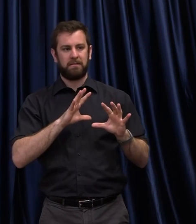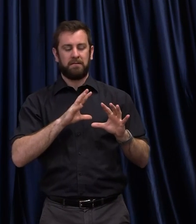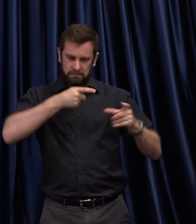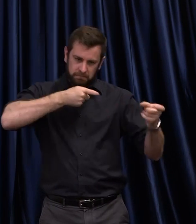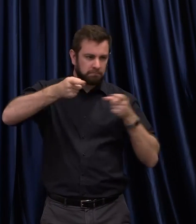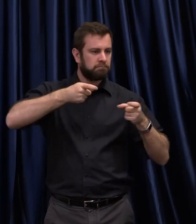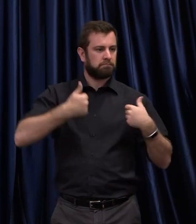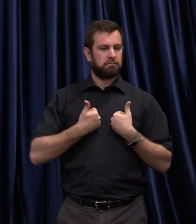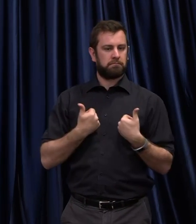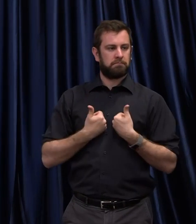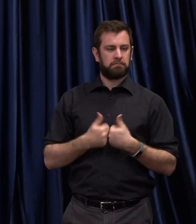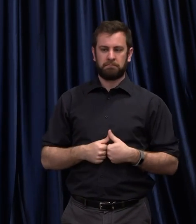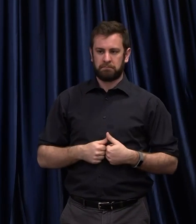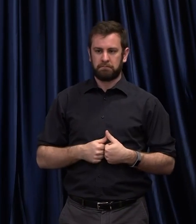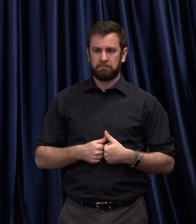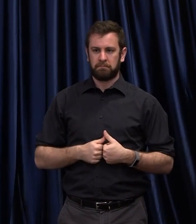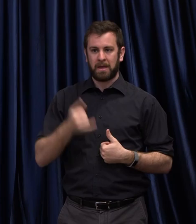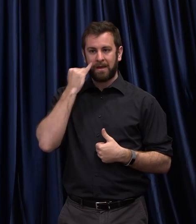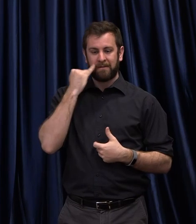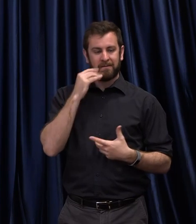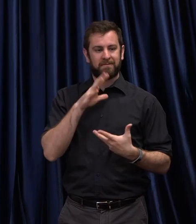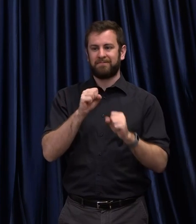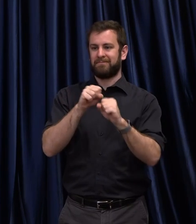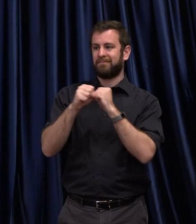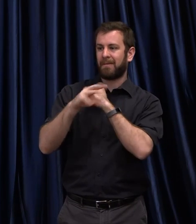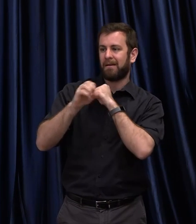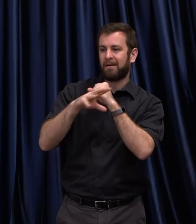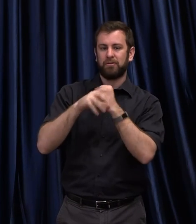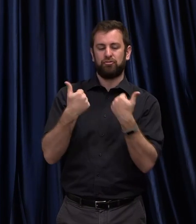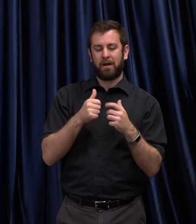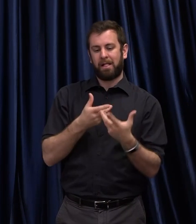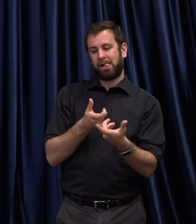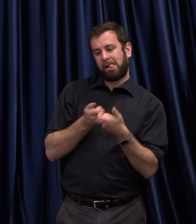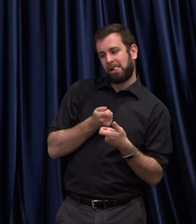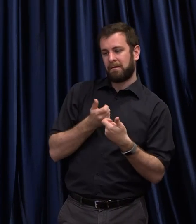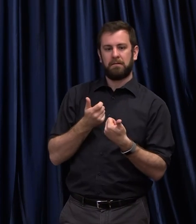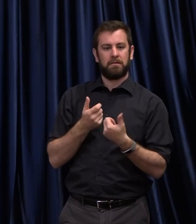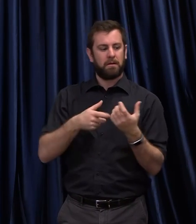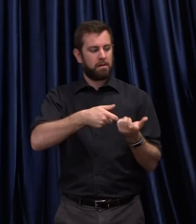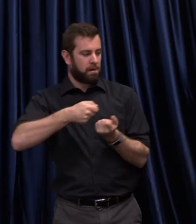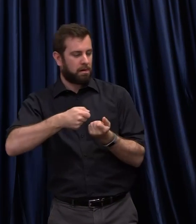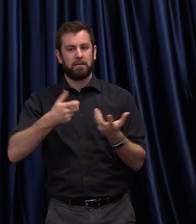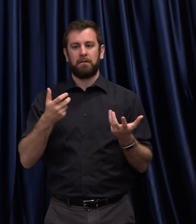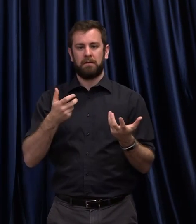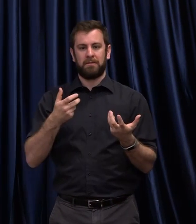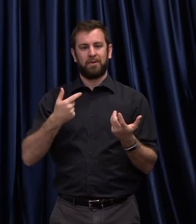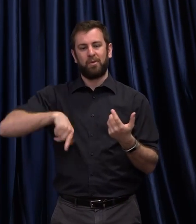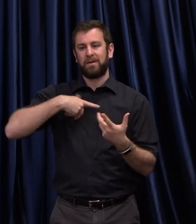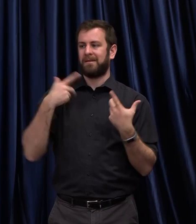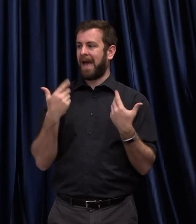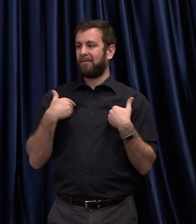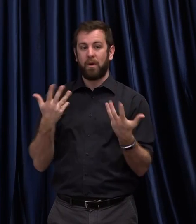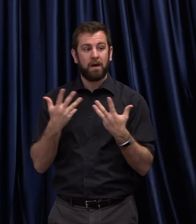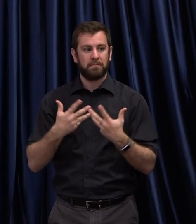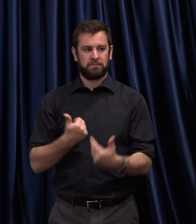to pull you in one direction or another, we have self-control. And this is going to be so critical for